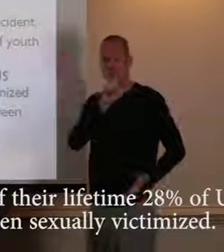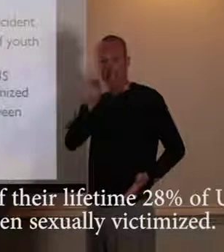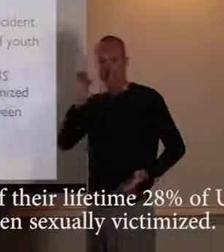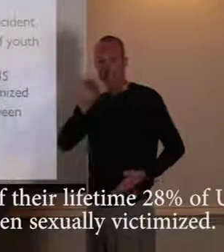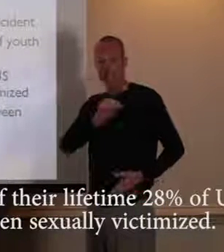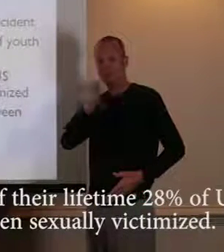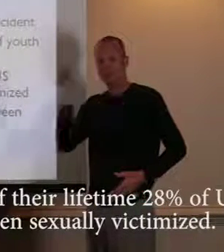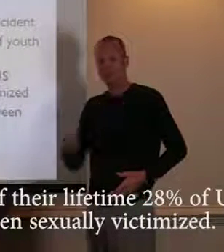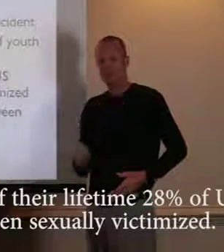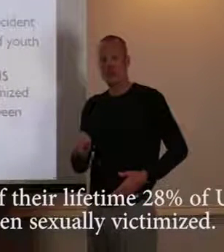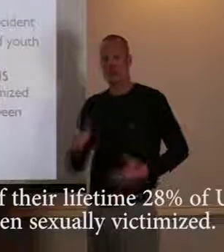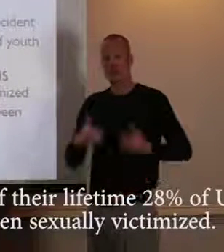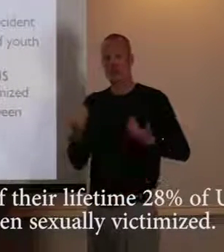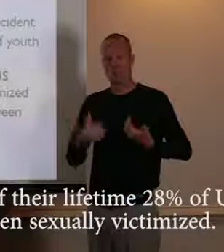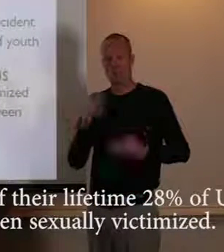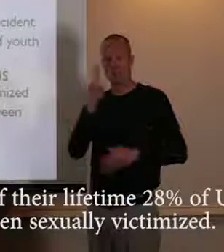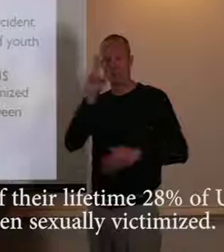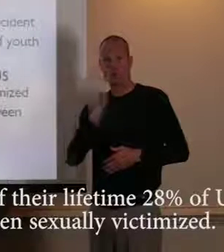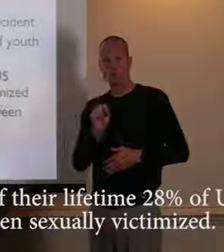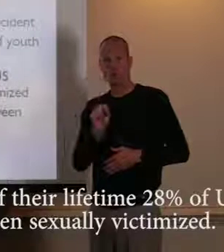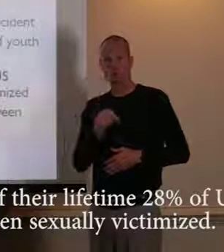ages 14 to 17 have been sexually victimized.